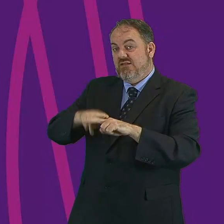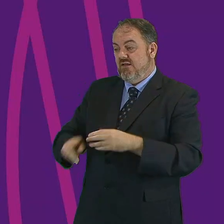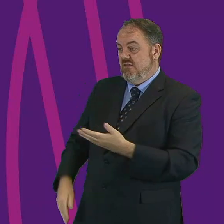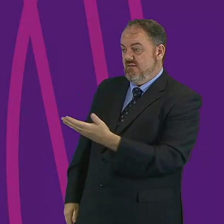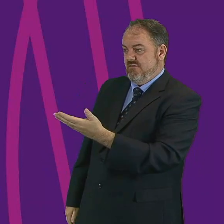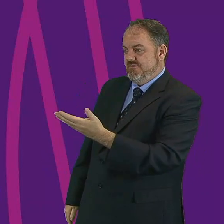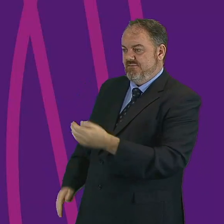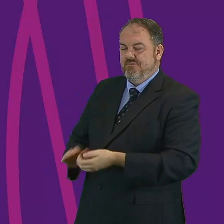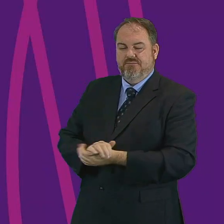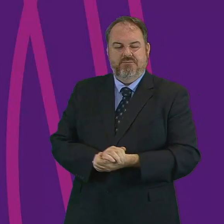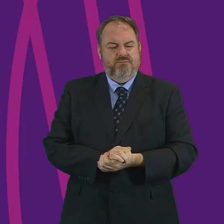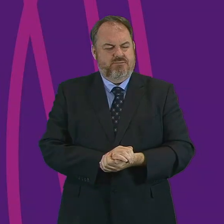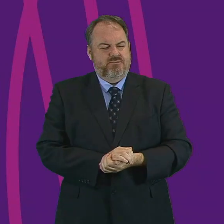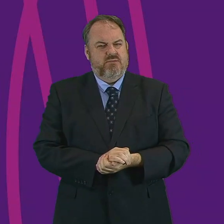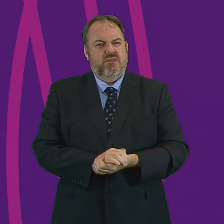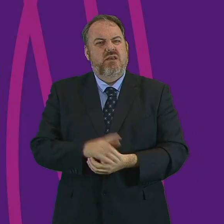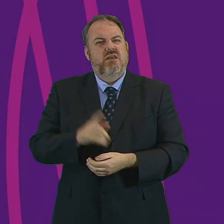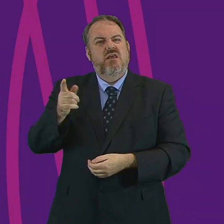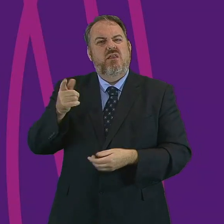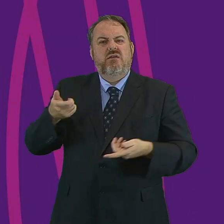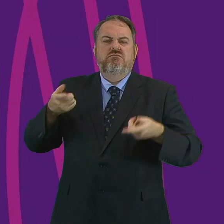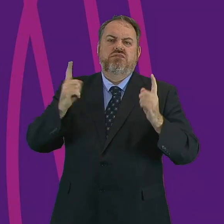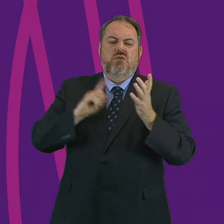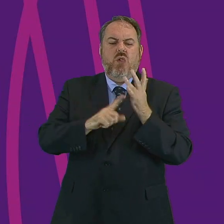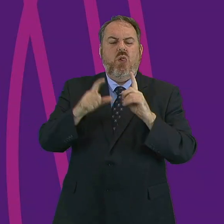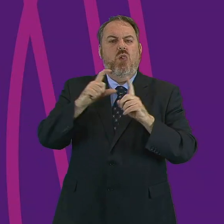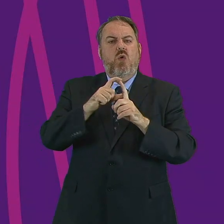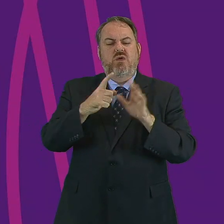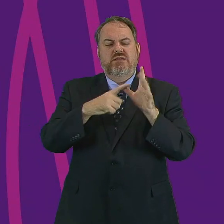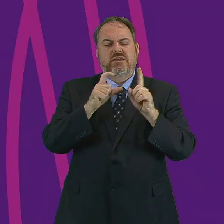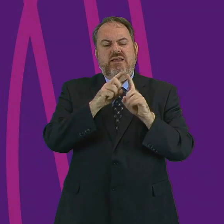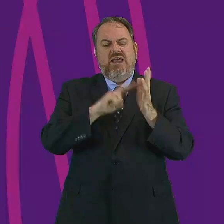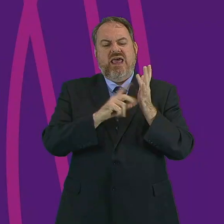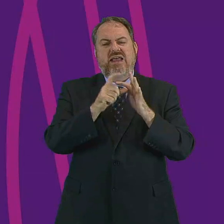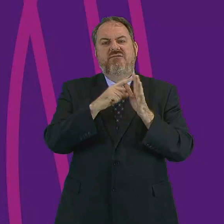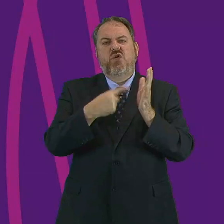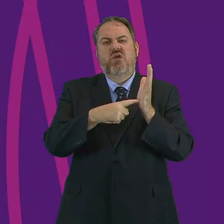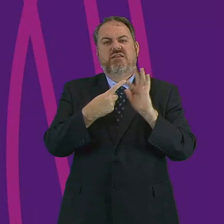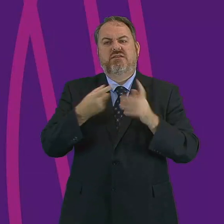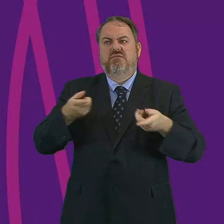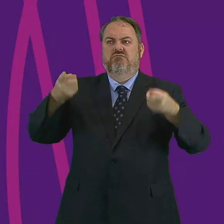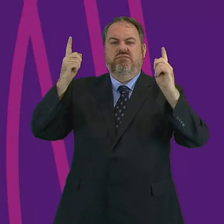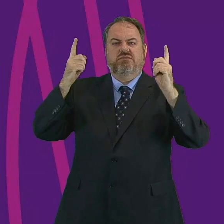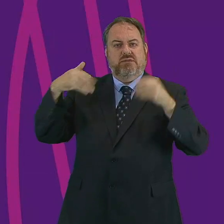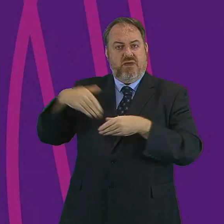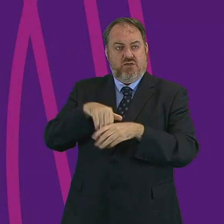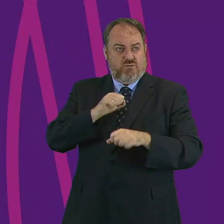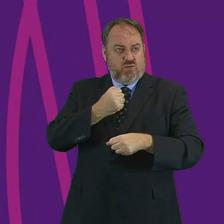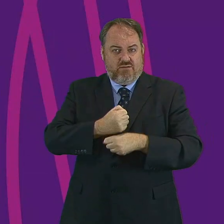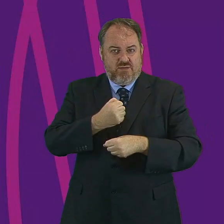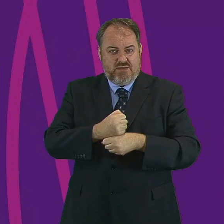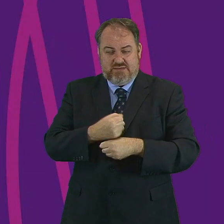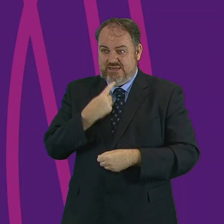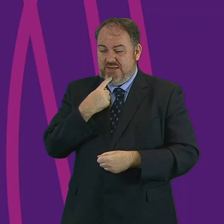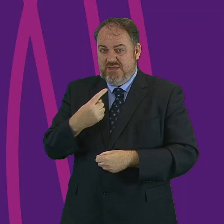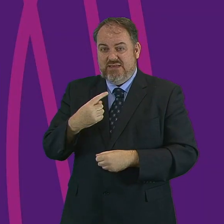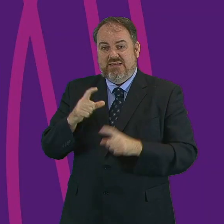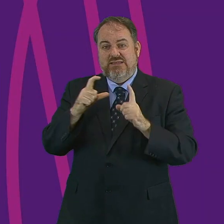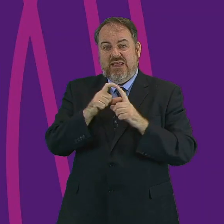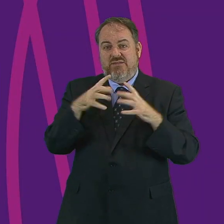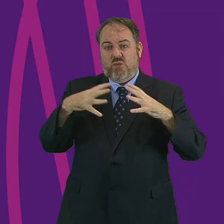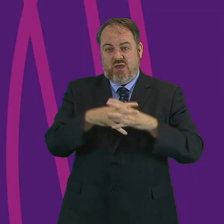bring resilience to the education system, but also help those who are currently teaching in our schools. We're also very mindful of the well-being of